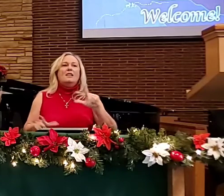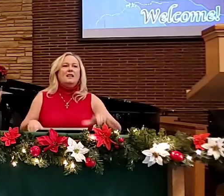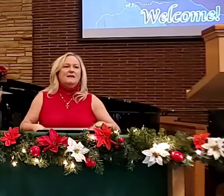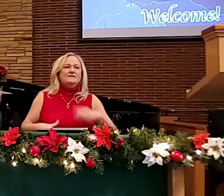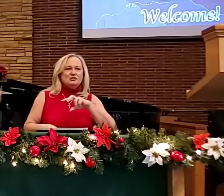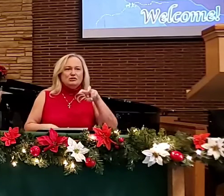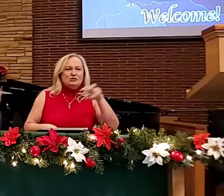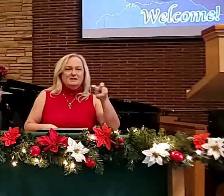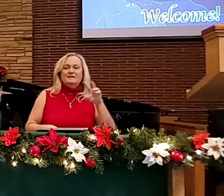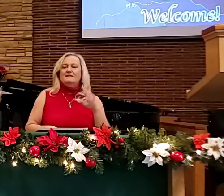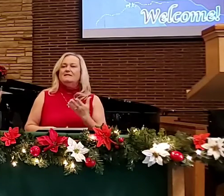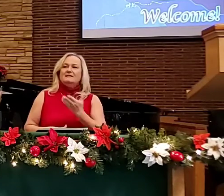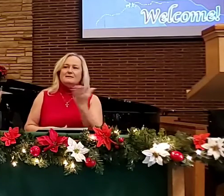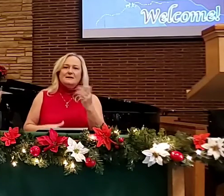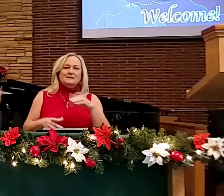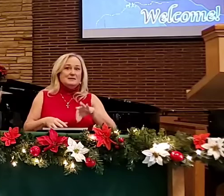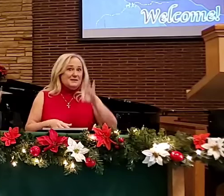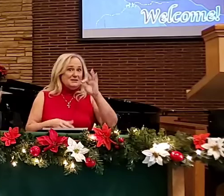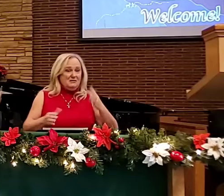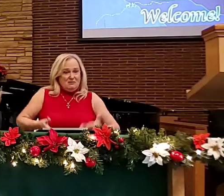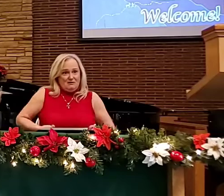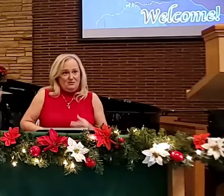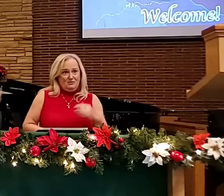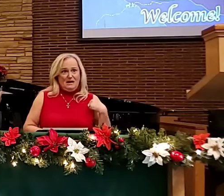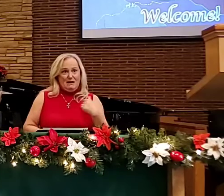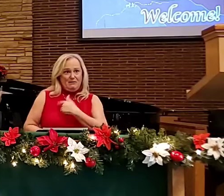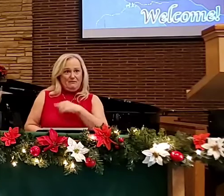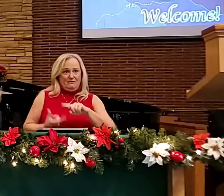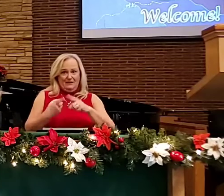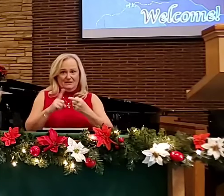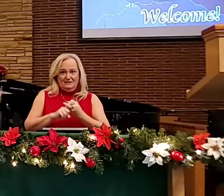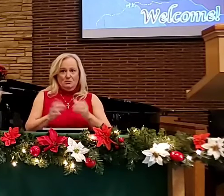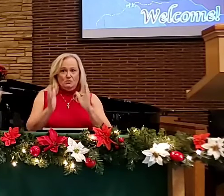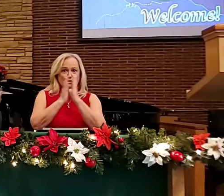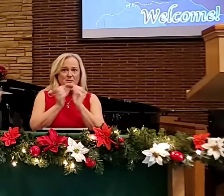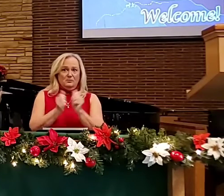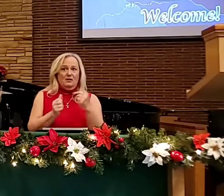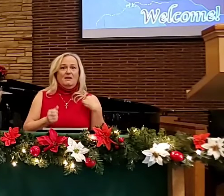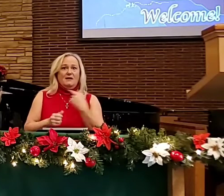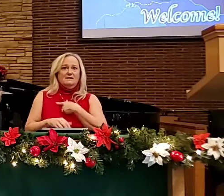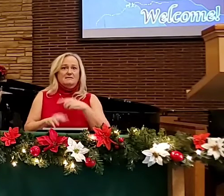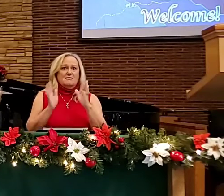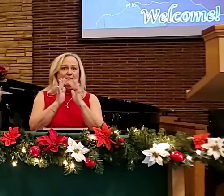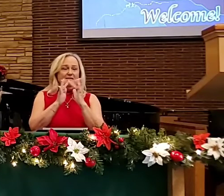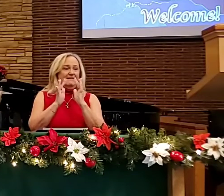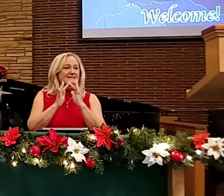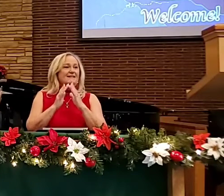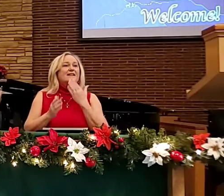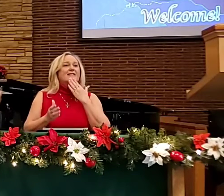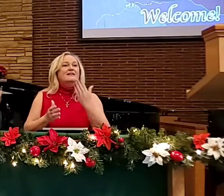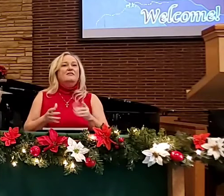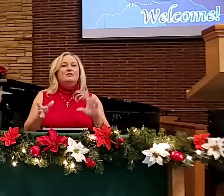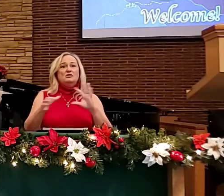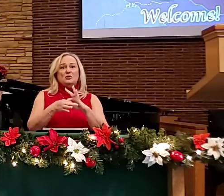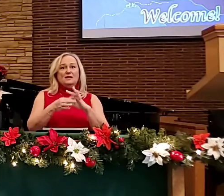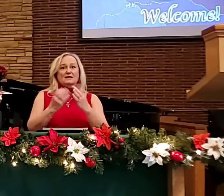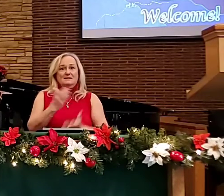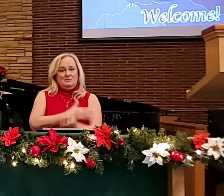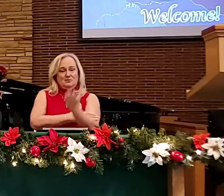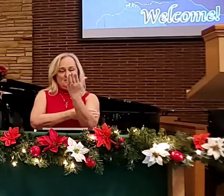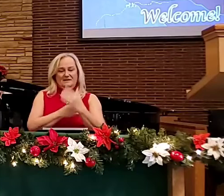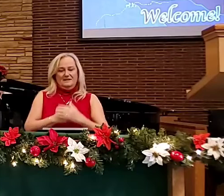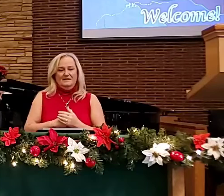on life's journey. A special welcome to our friends worshiping with us online. Thank you for joining us this